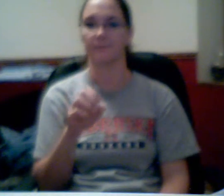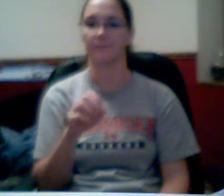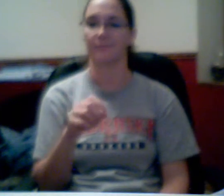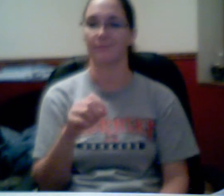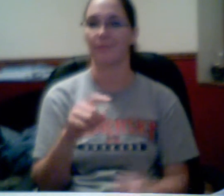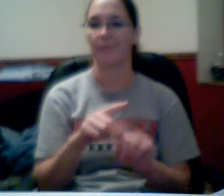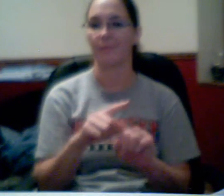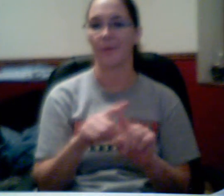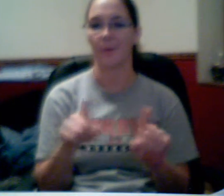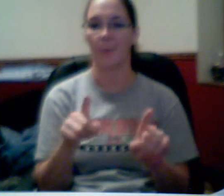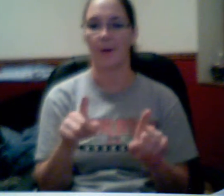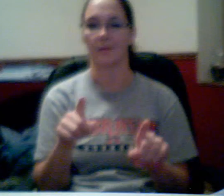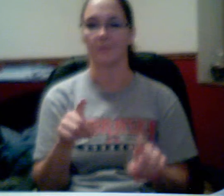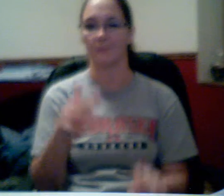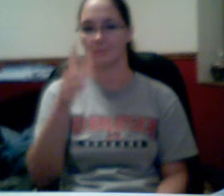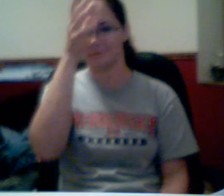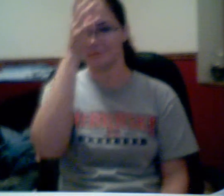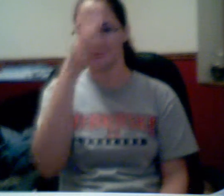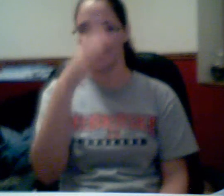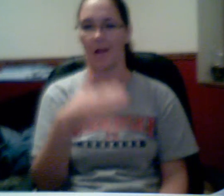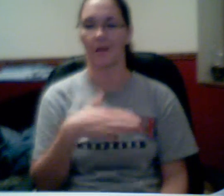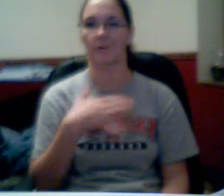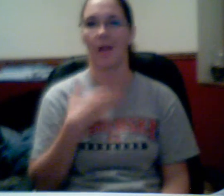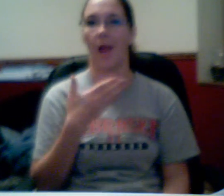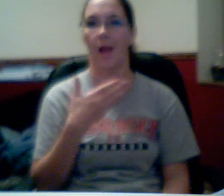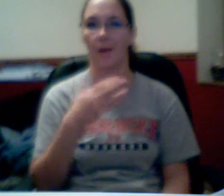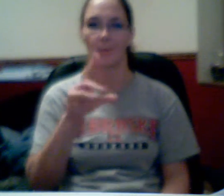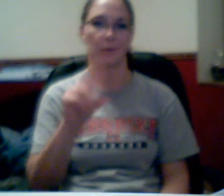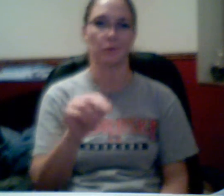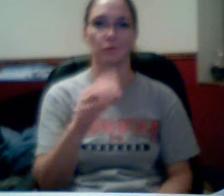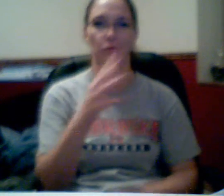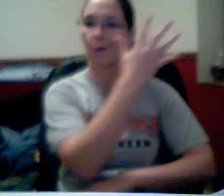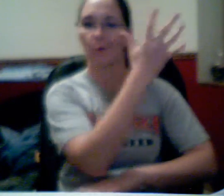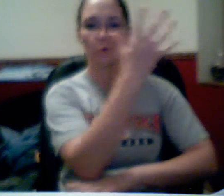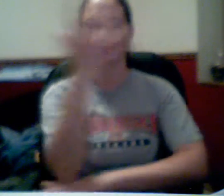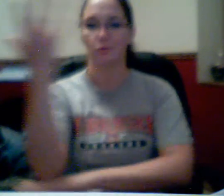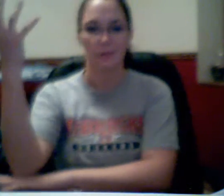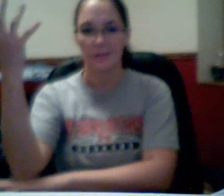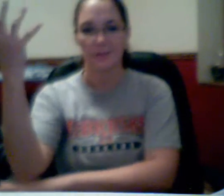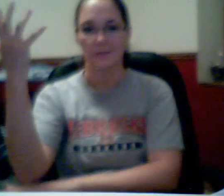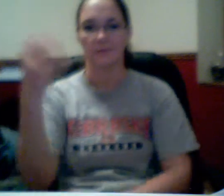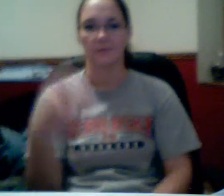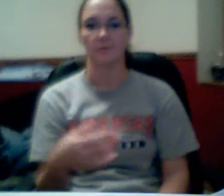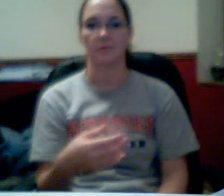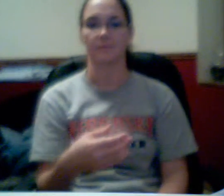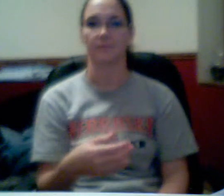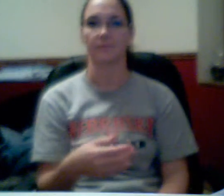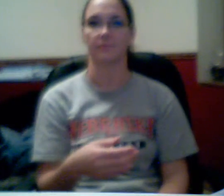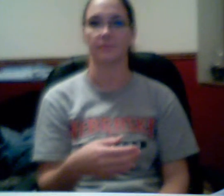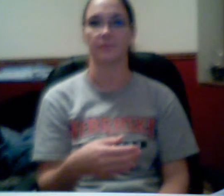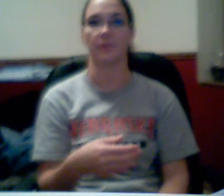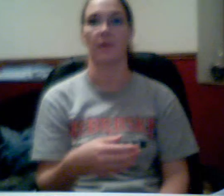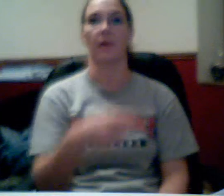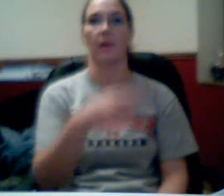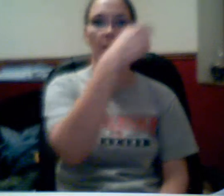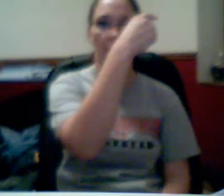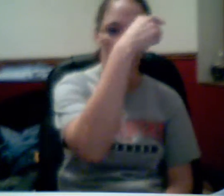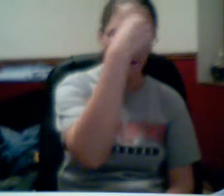horses. Sam and David plodded on, drawing the machine. The long steel-toothed blade went steadily